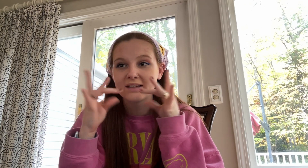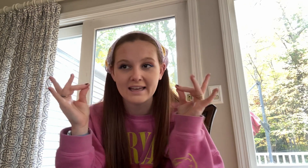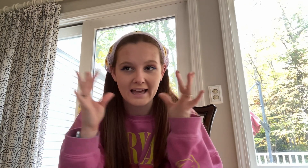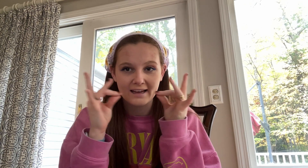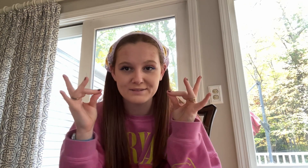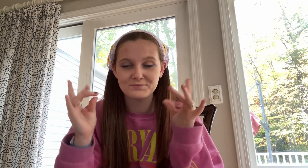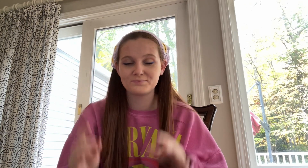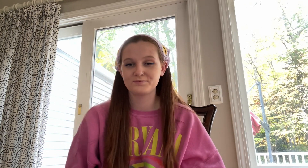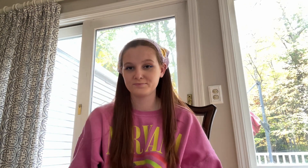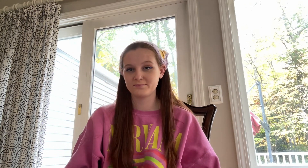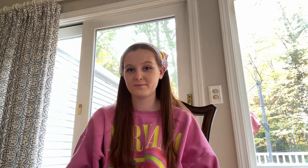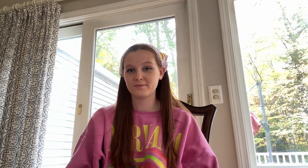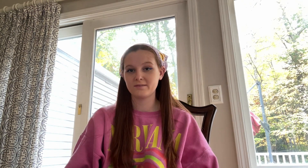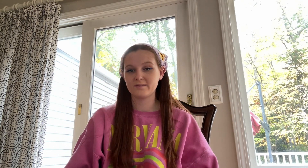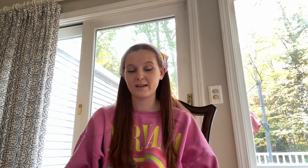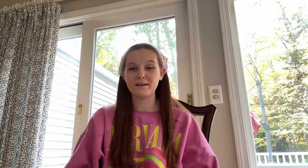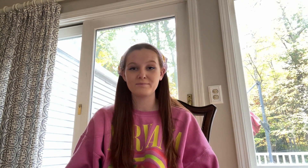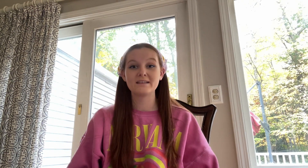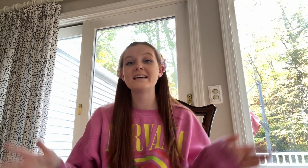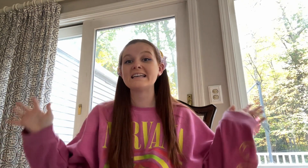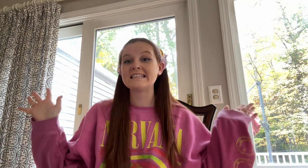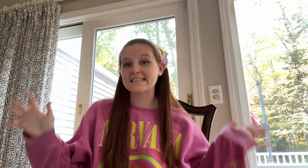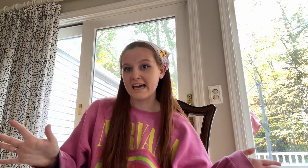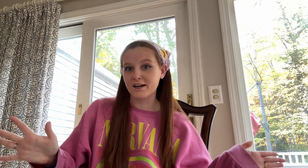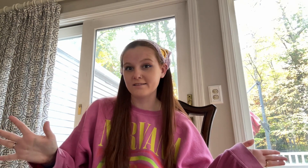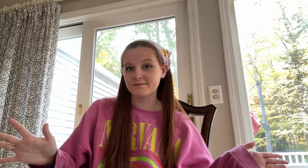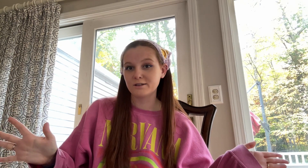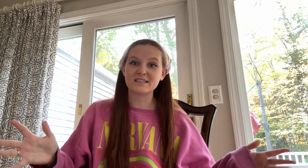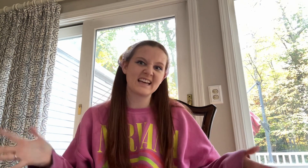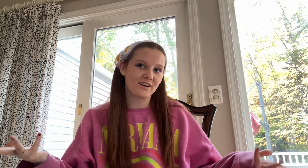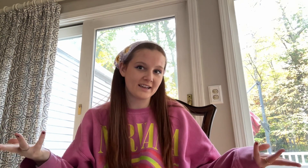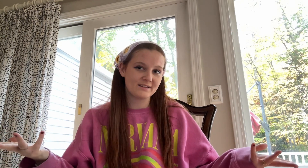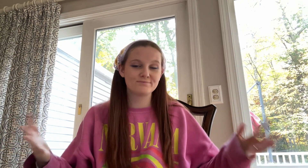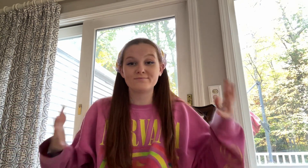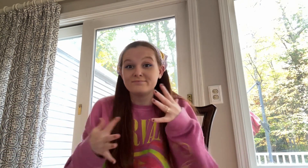Cat. Okay, scared or scary.